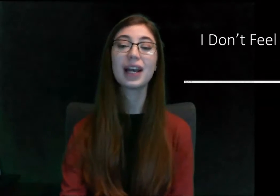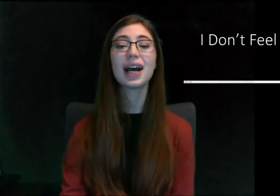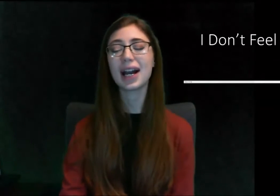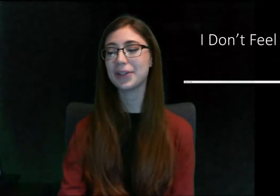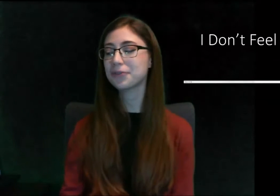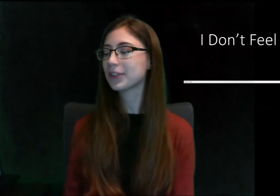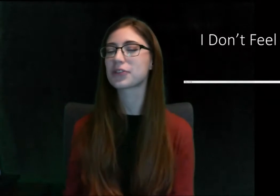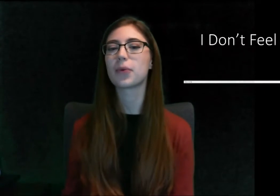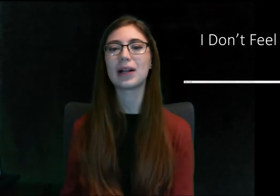I don't feel so well.